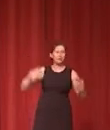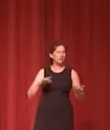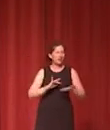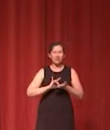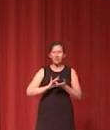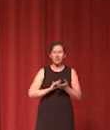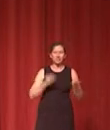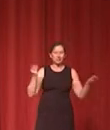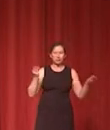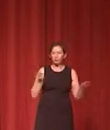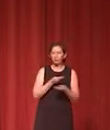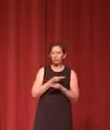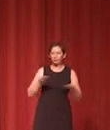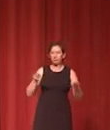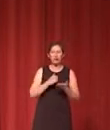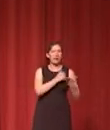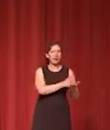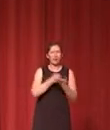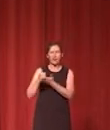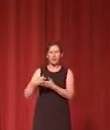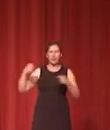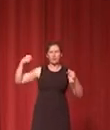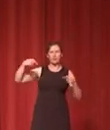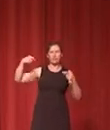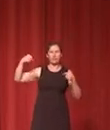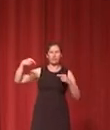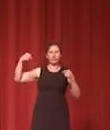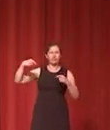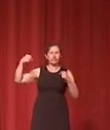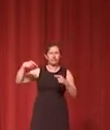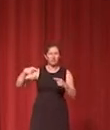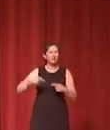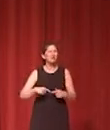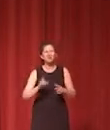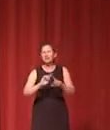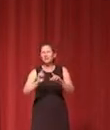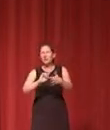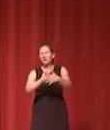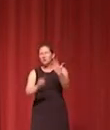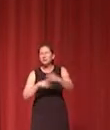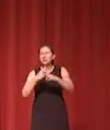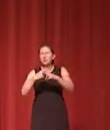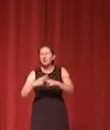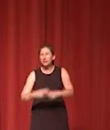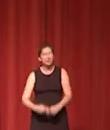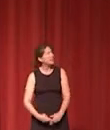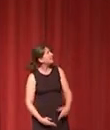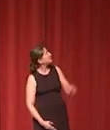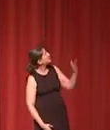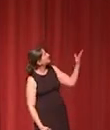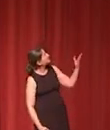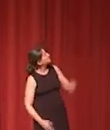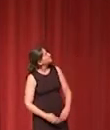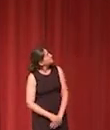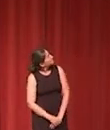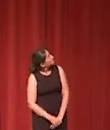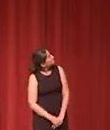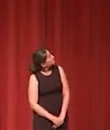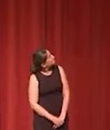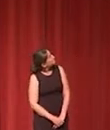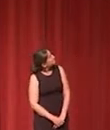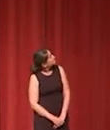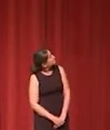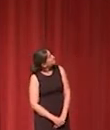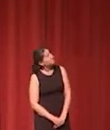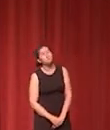rivastigmine, galantamine, these are all ones that we use in practice. There's a different one called Namenda, or NMDA antagonist, that